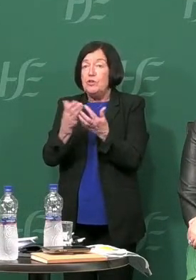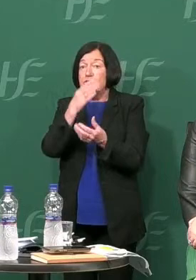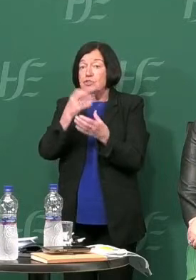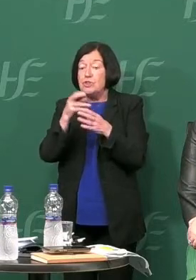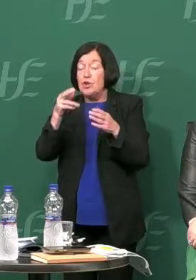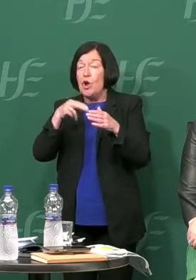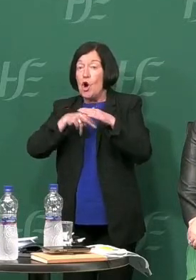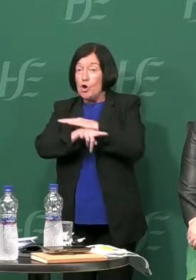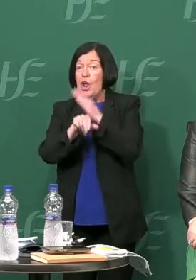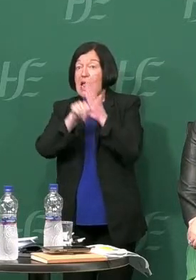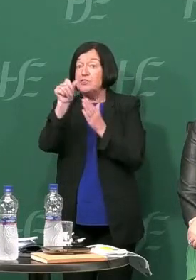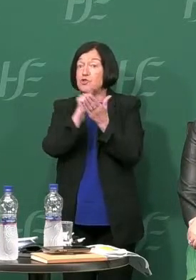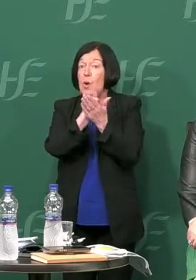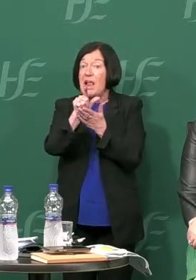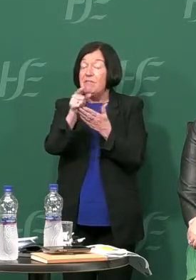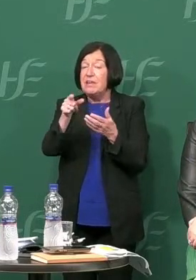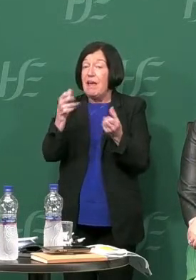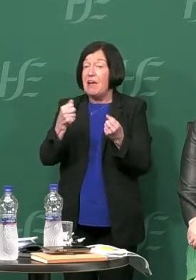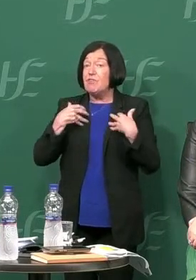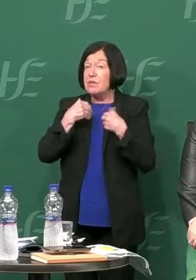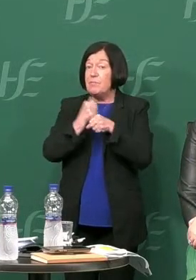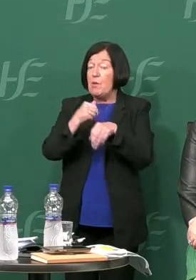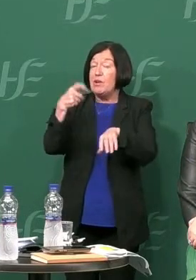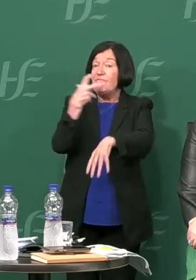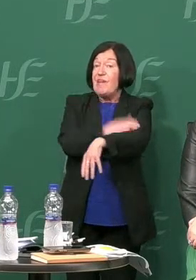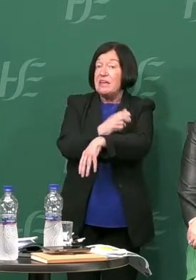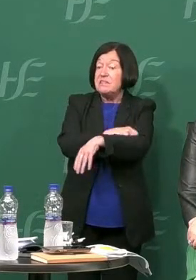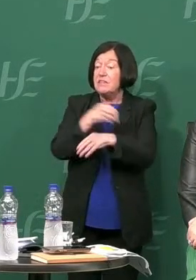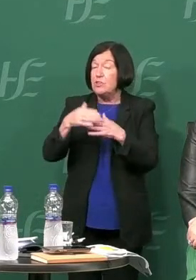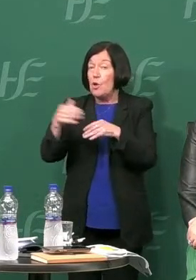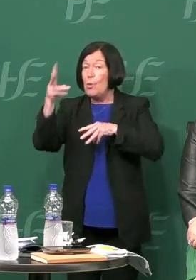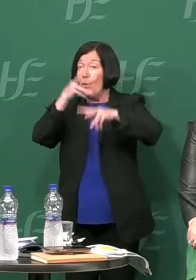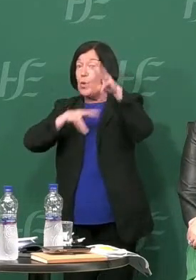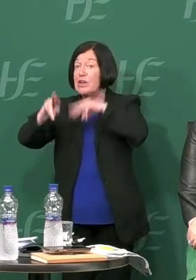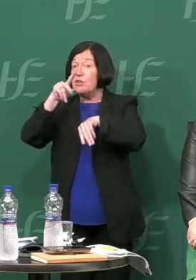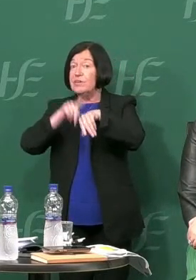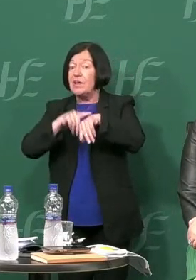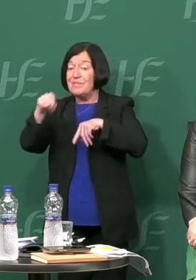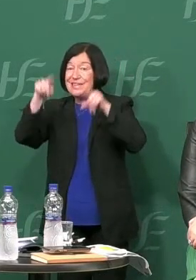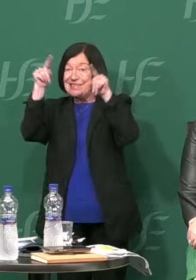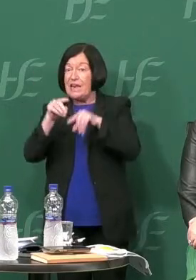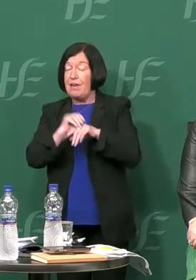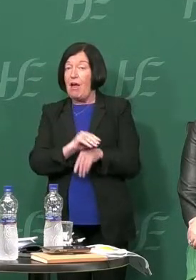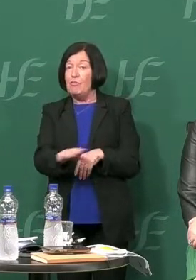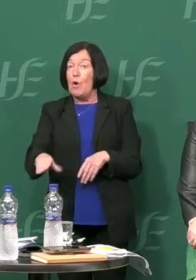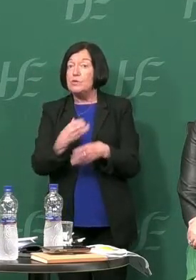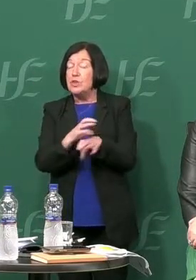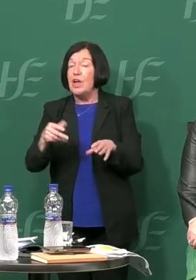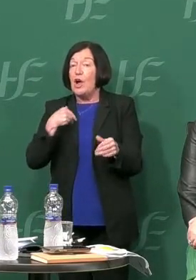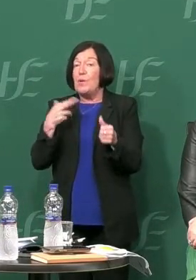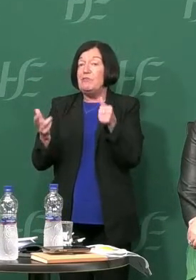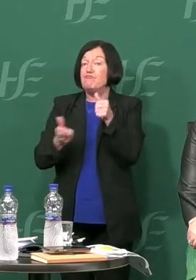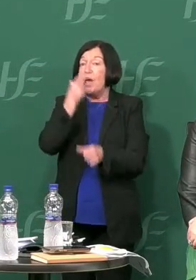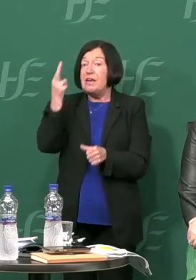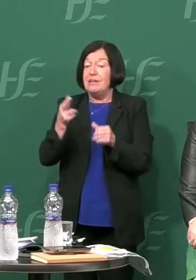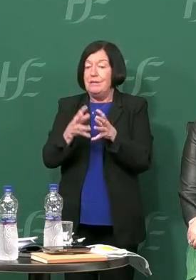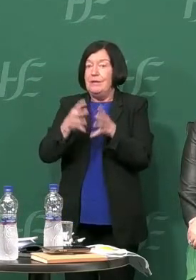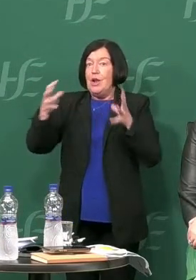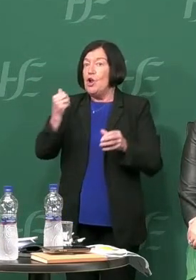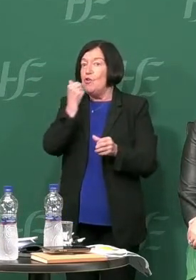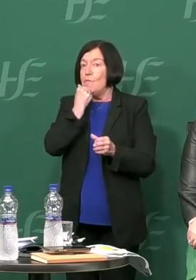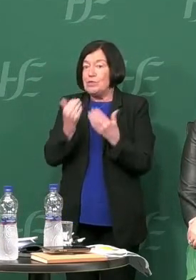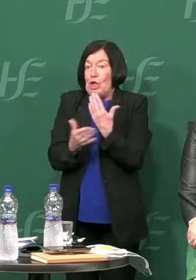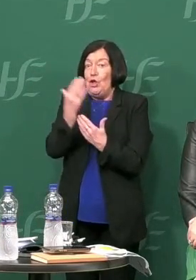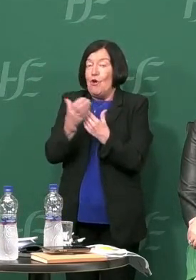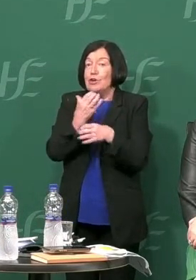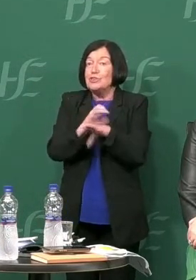younger than 12 will be vaccinated. Is there concern about the impact over the winter of the Delta variant on them? Are we ready for large numbers of younger children in